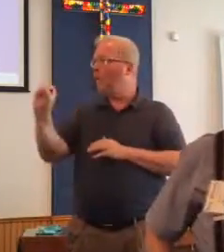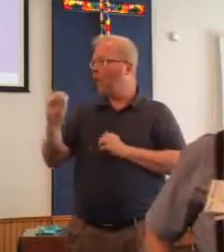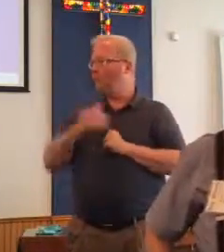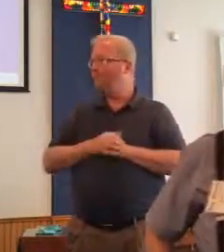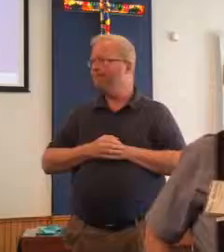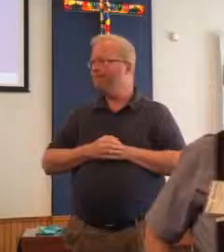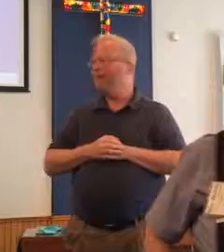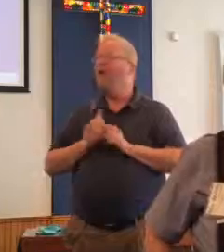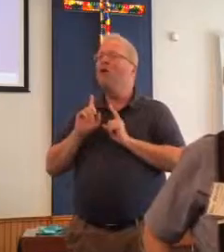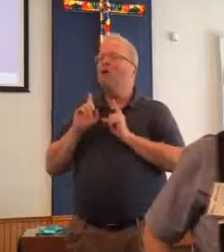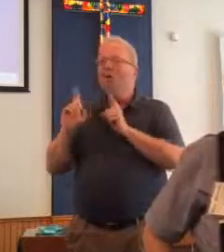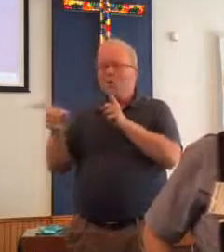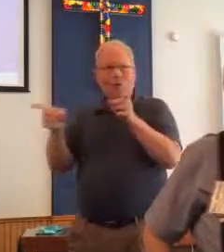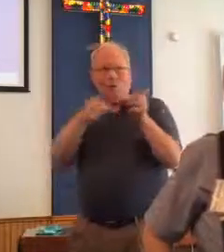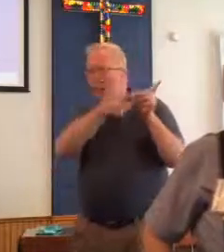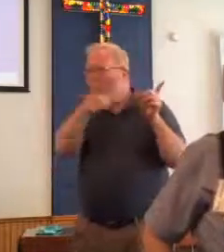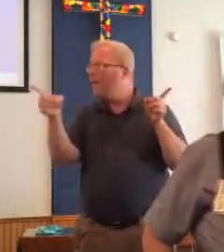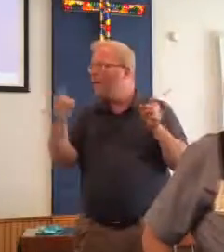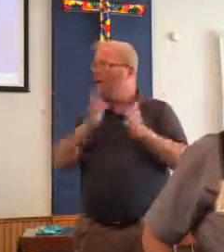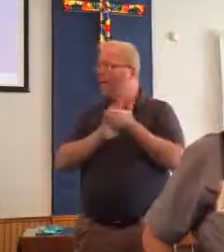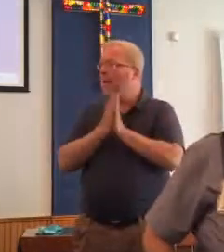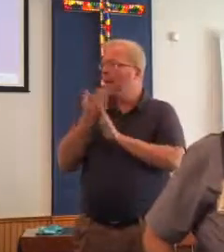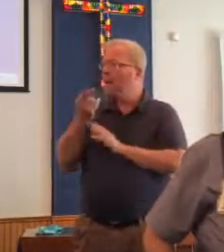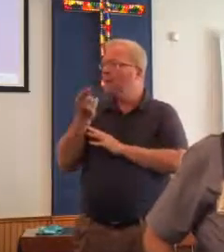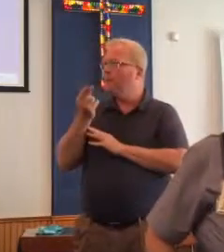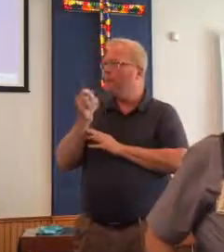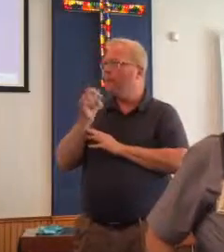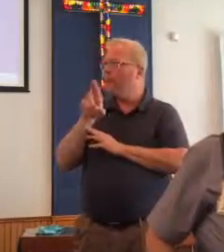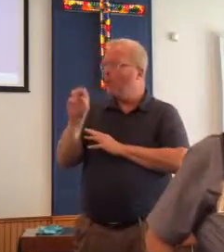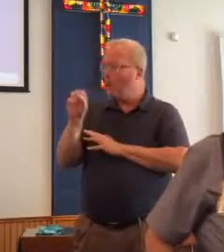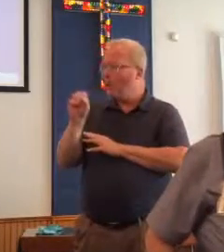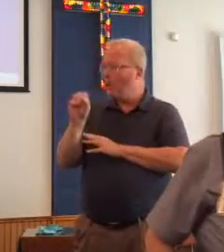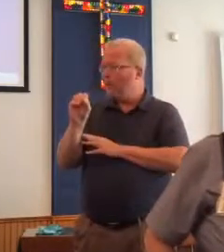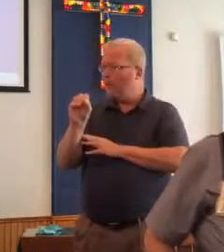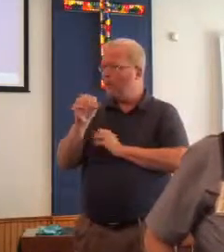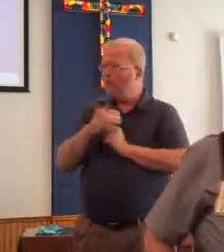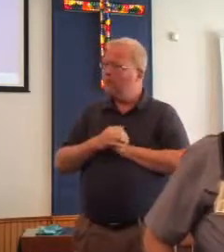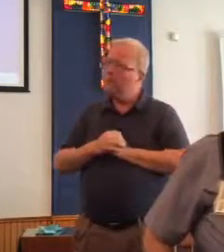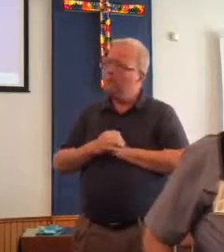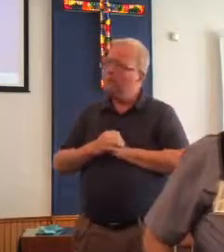Go out and be a hero. However,